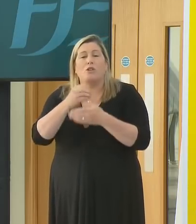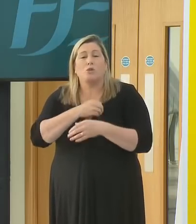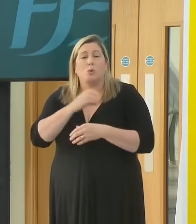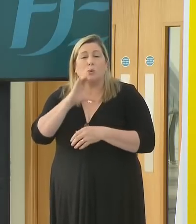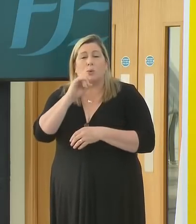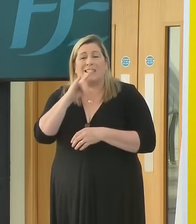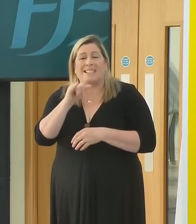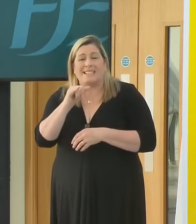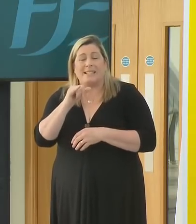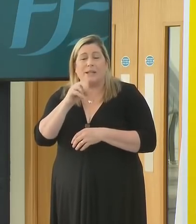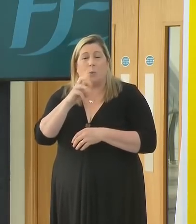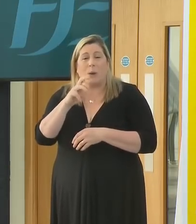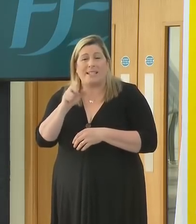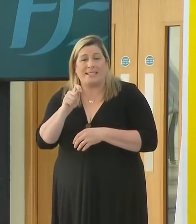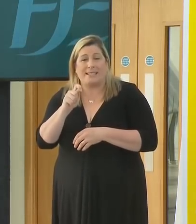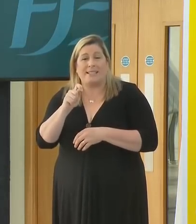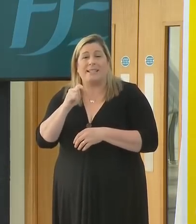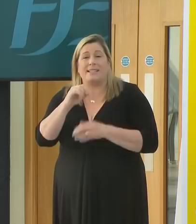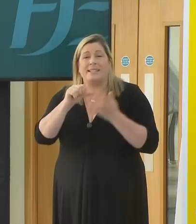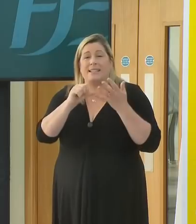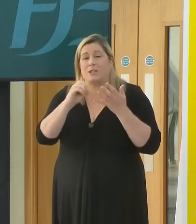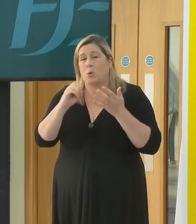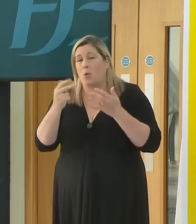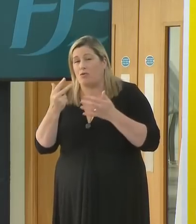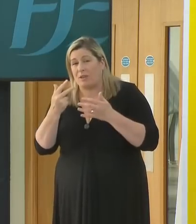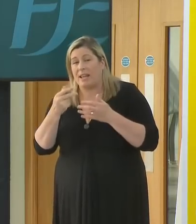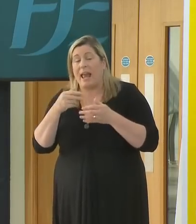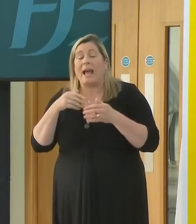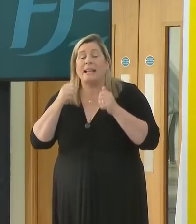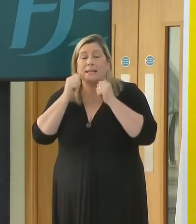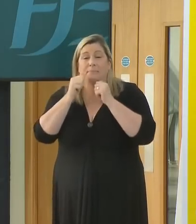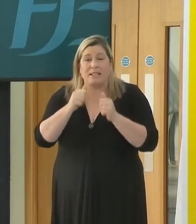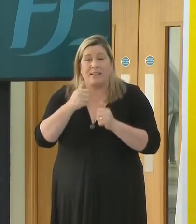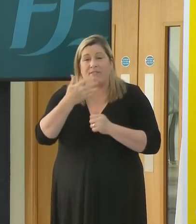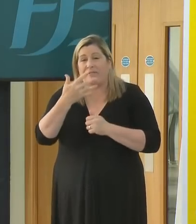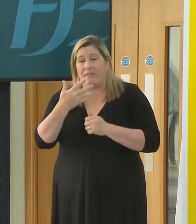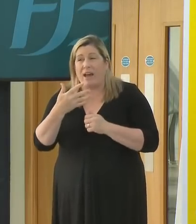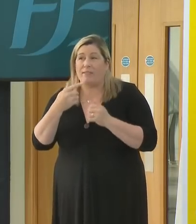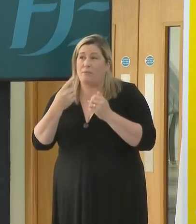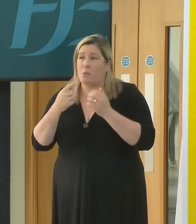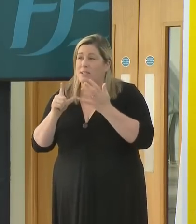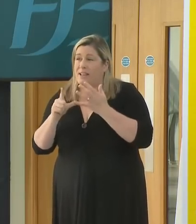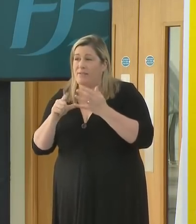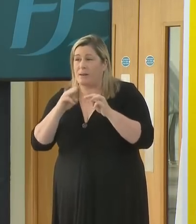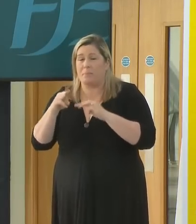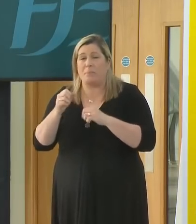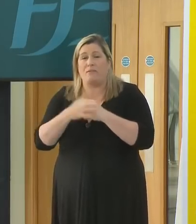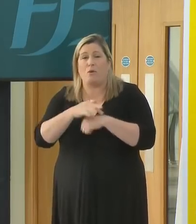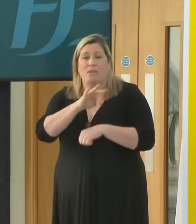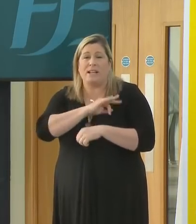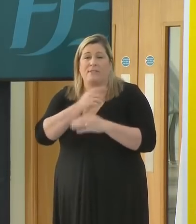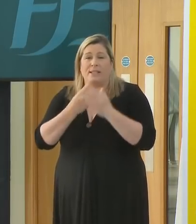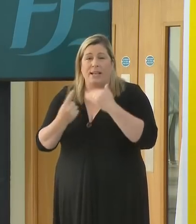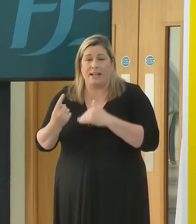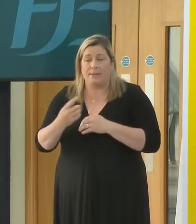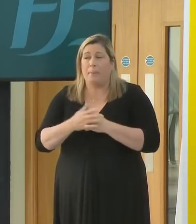603, and we've so far admitted 517 people to City West for self-isolation. Just to touch then on the supports to